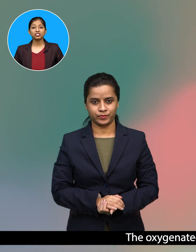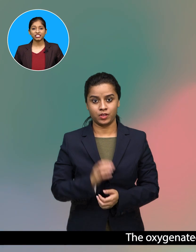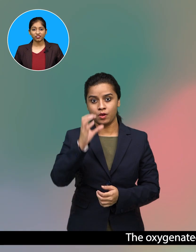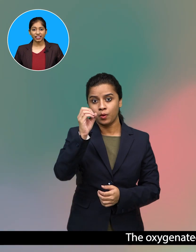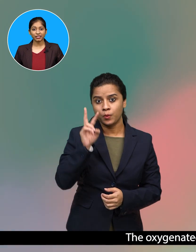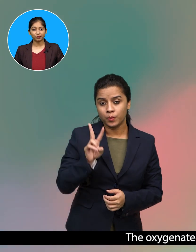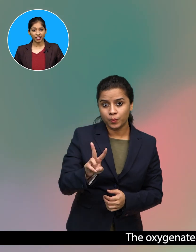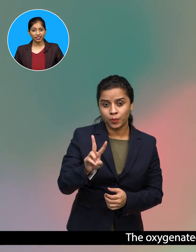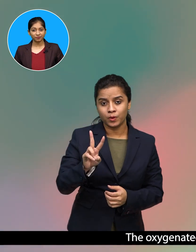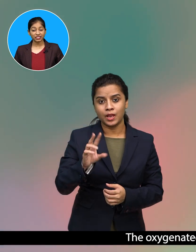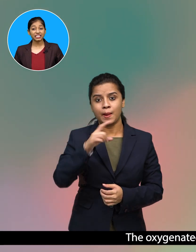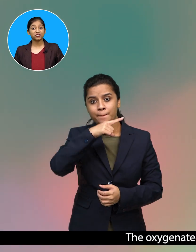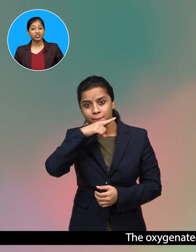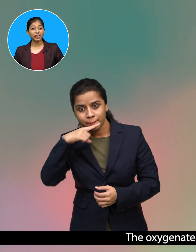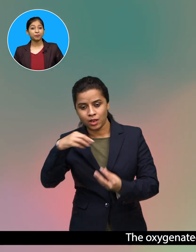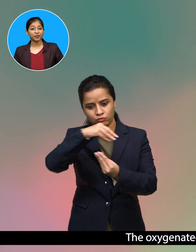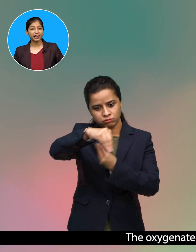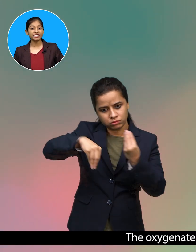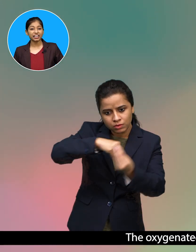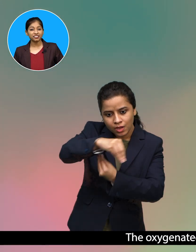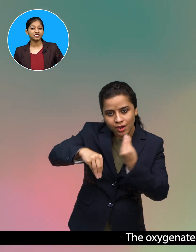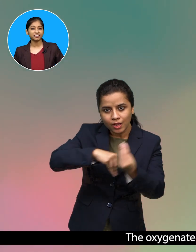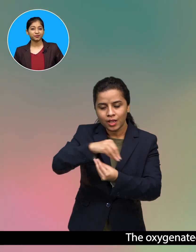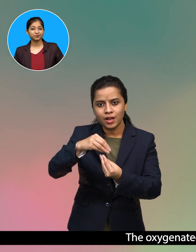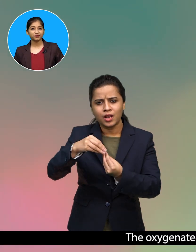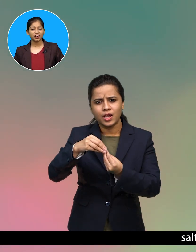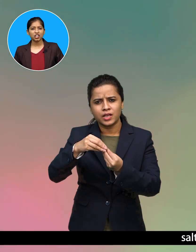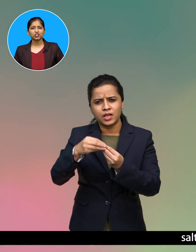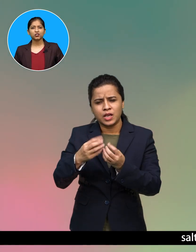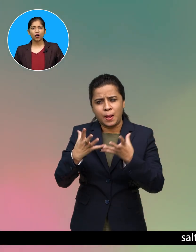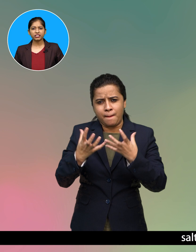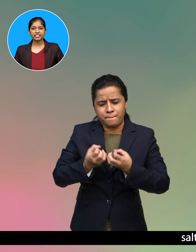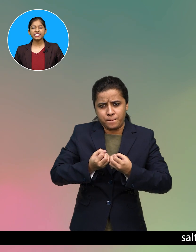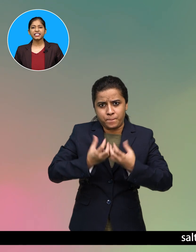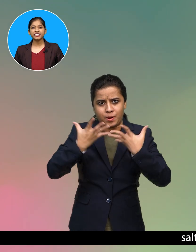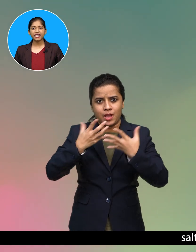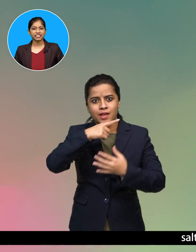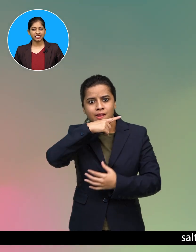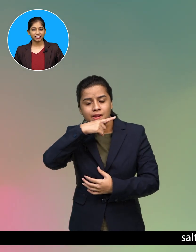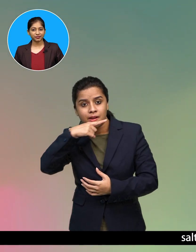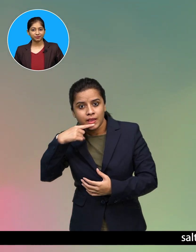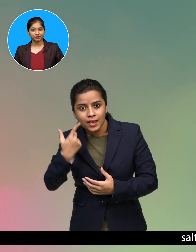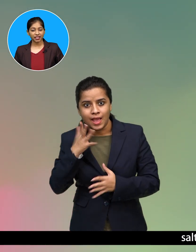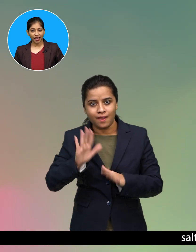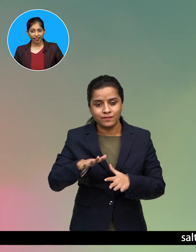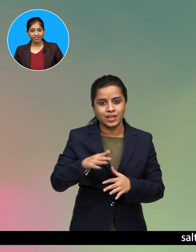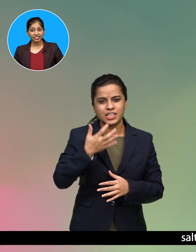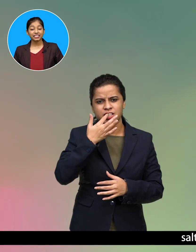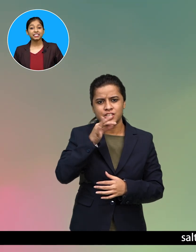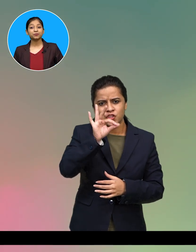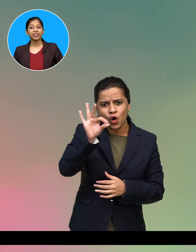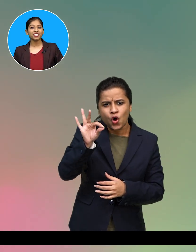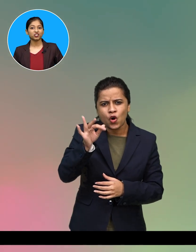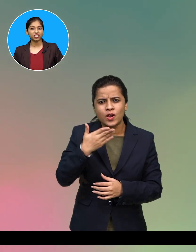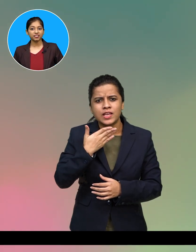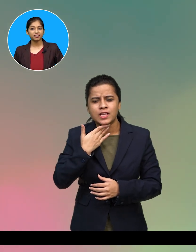The oxygenated blood is deep red colored, salty in taste, and